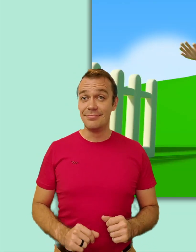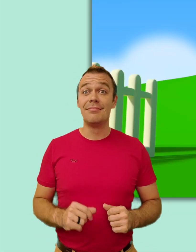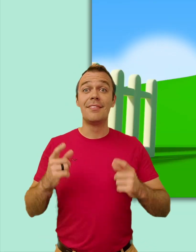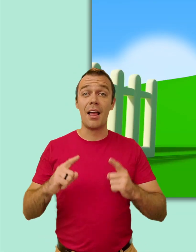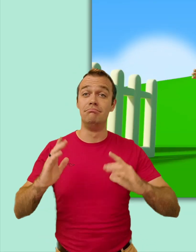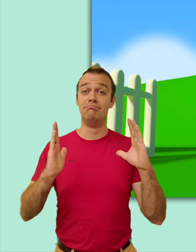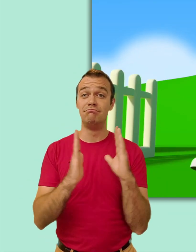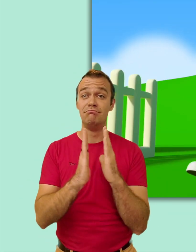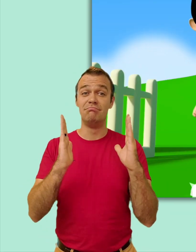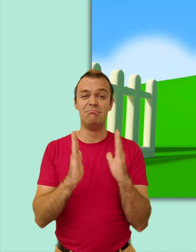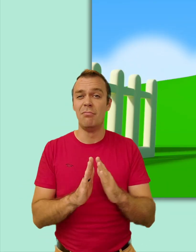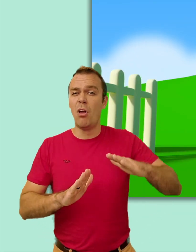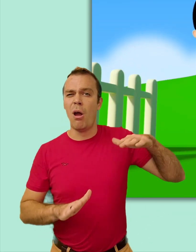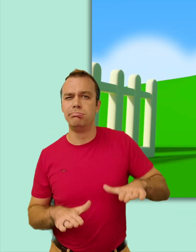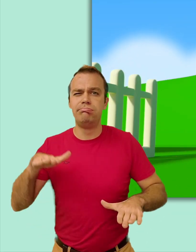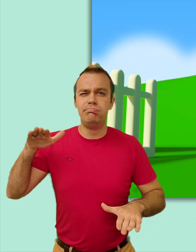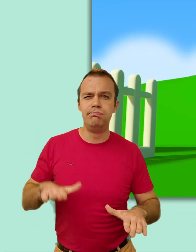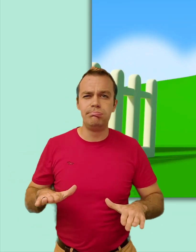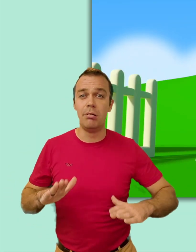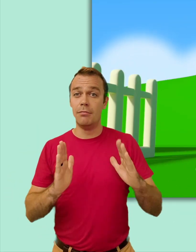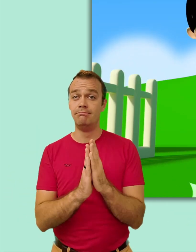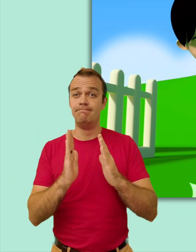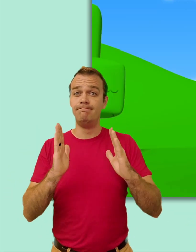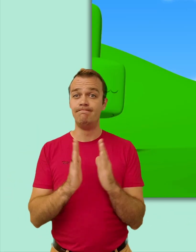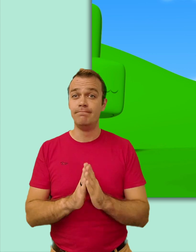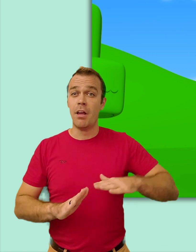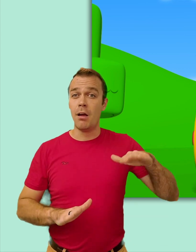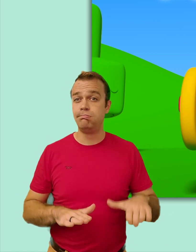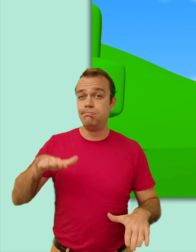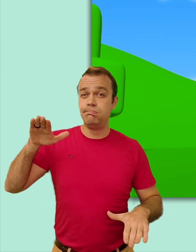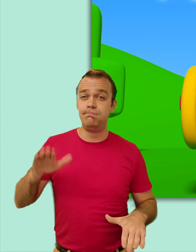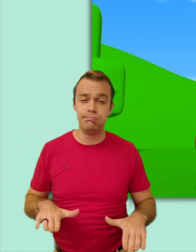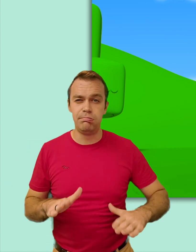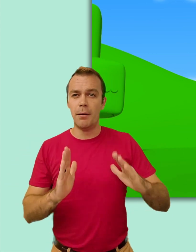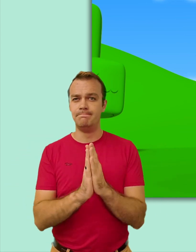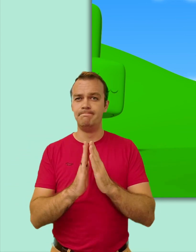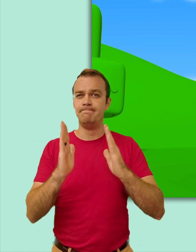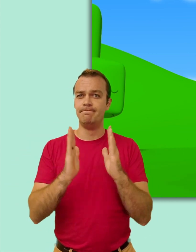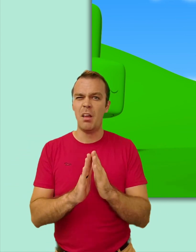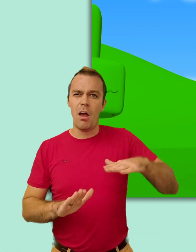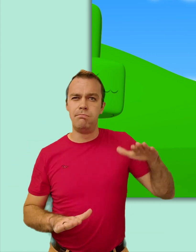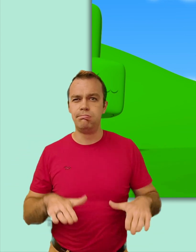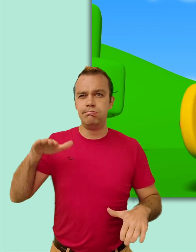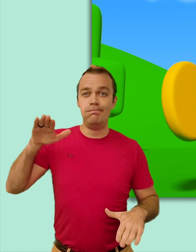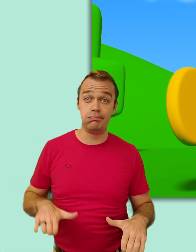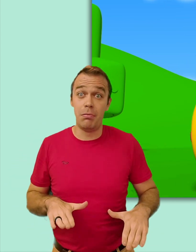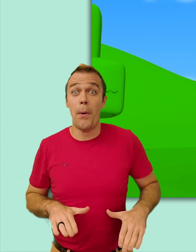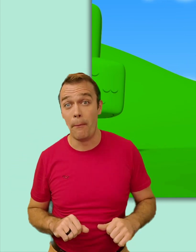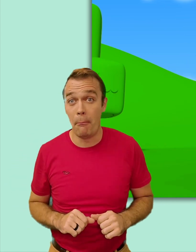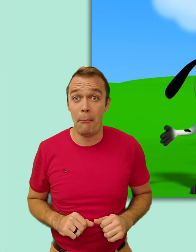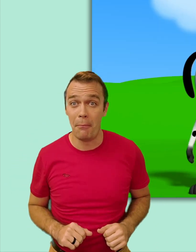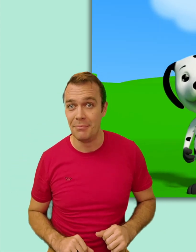We clapped our hands and stomped our feet, stomped our feet, stomped our feet. We clapped our hands and stomped our feet, hi-ho,